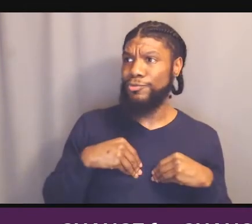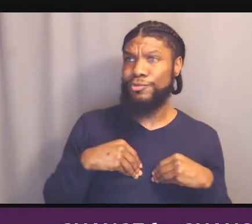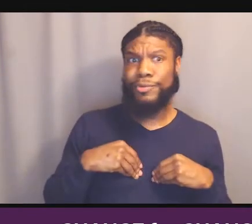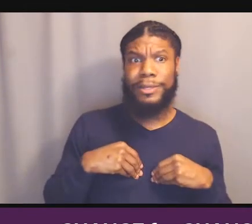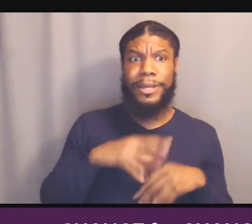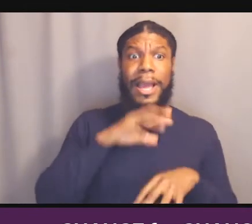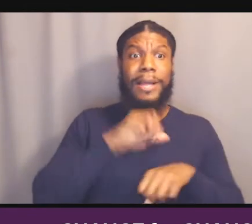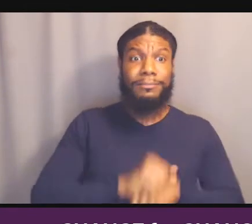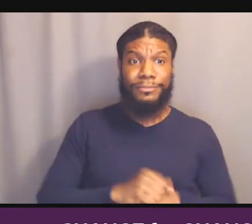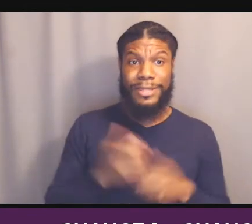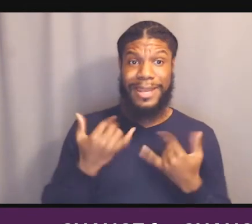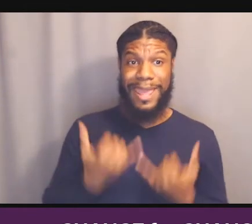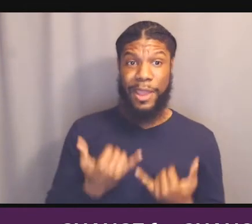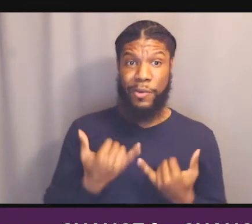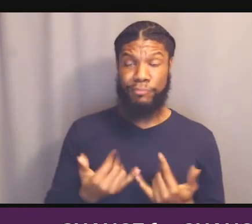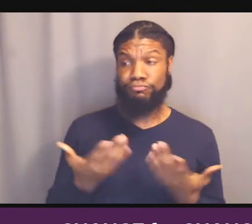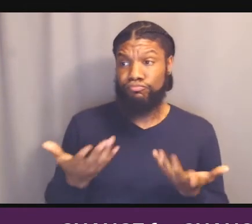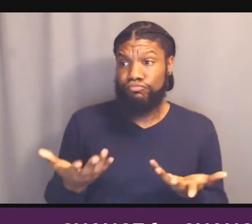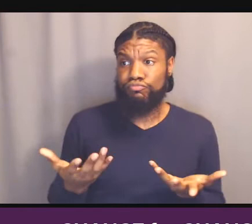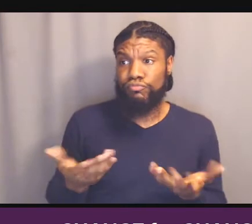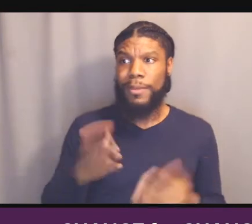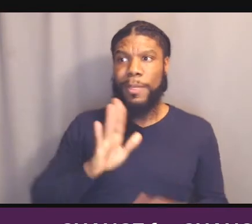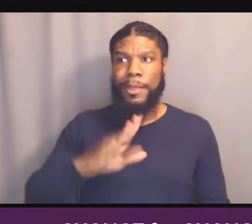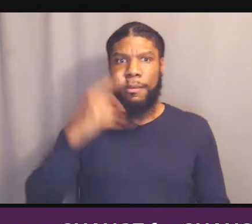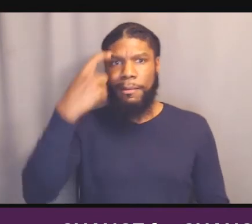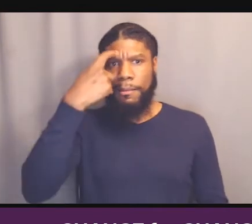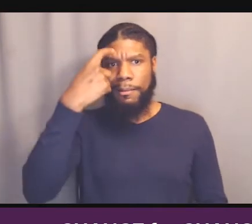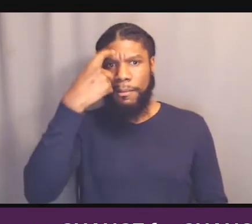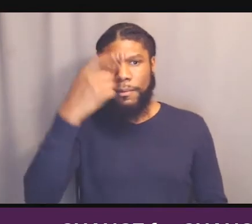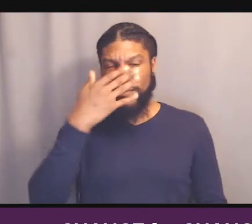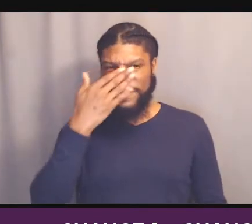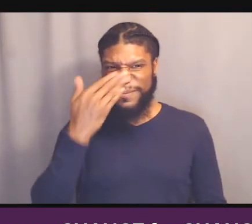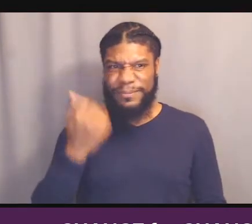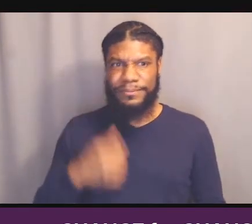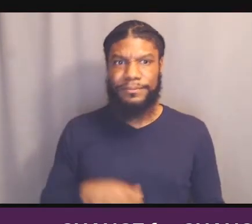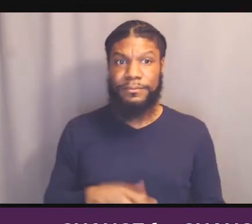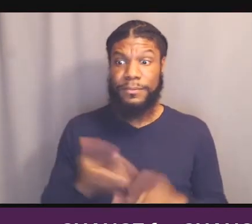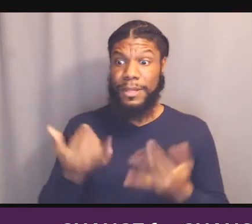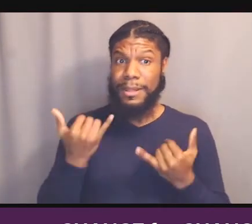over? It's now conformed to your condition.